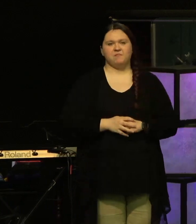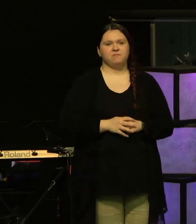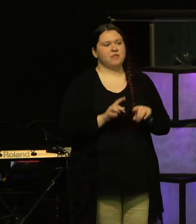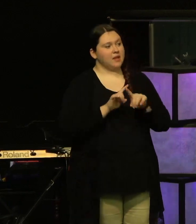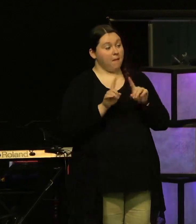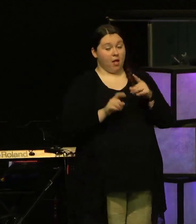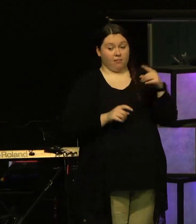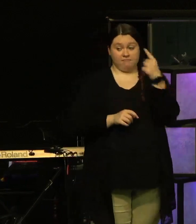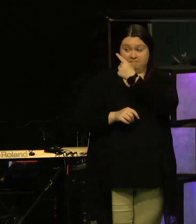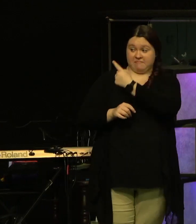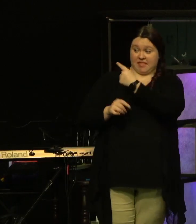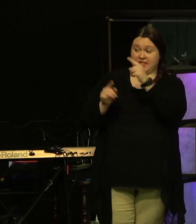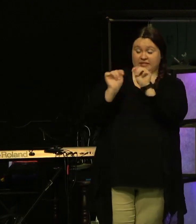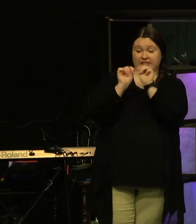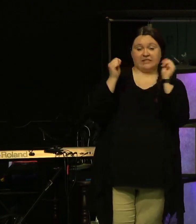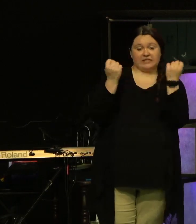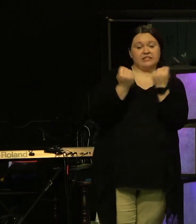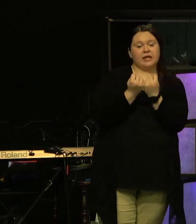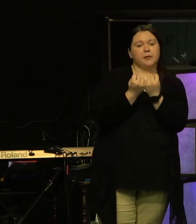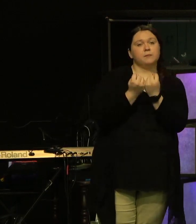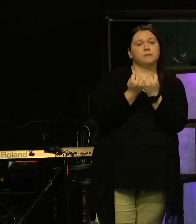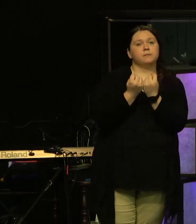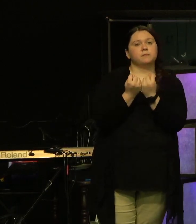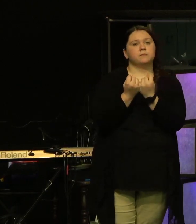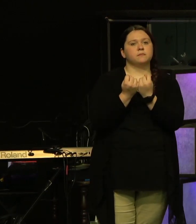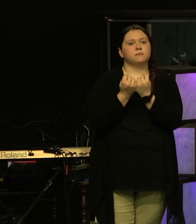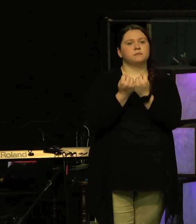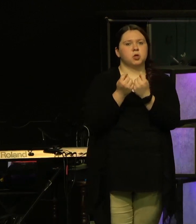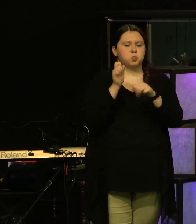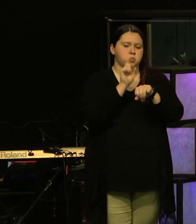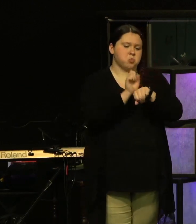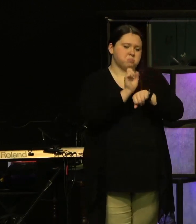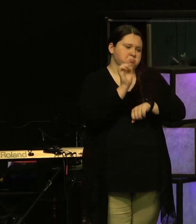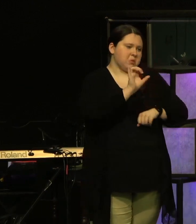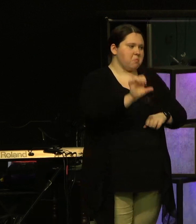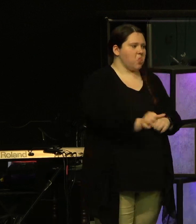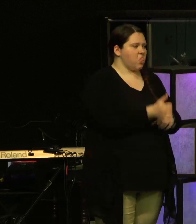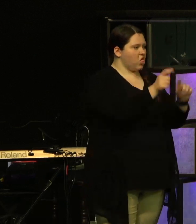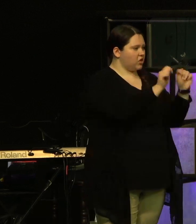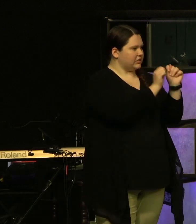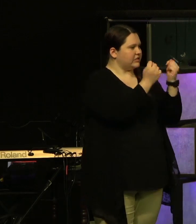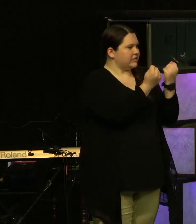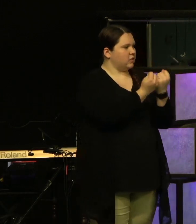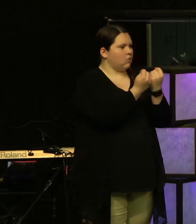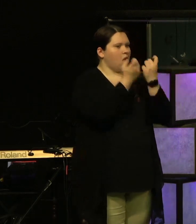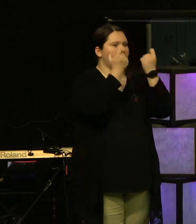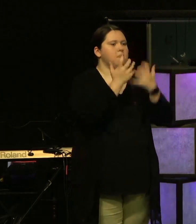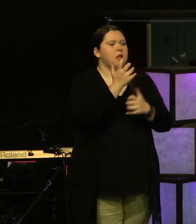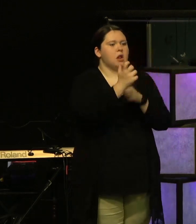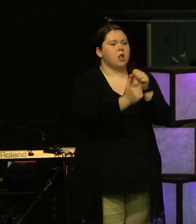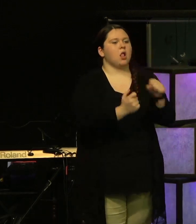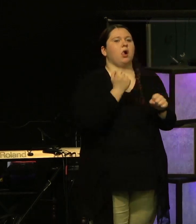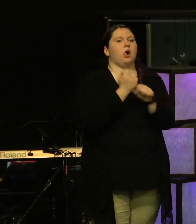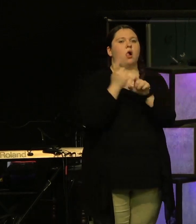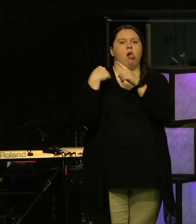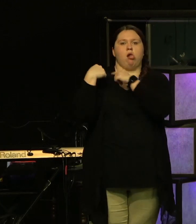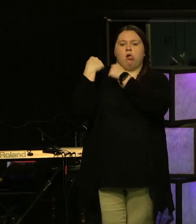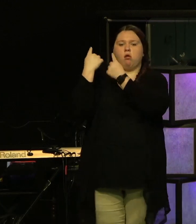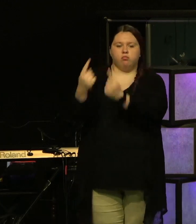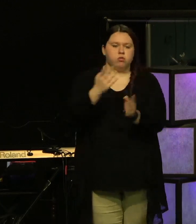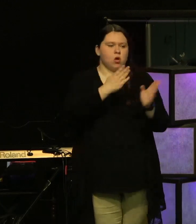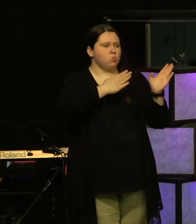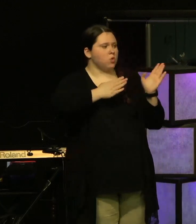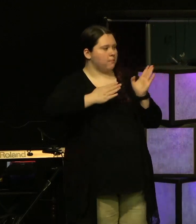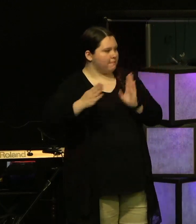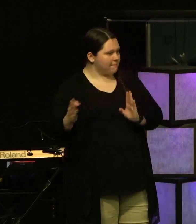team has been working, as all the other teams did, for years preparing for this World